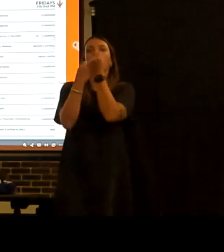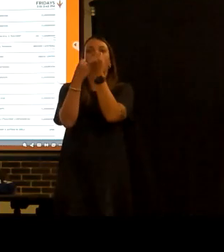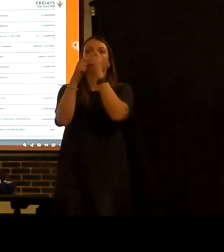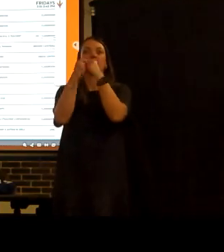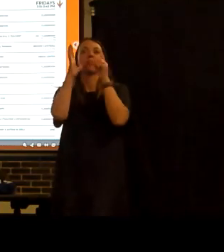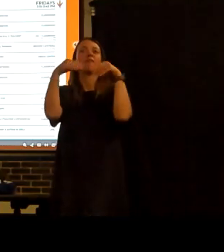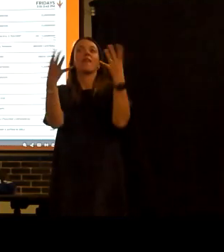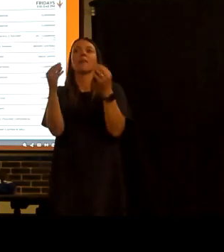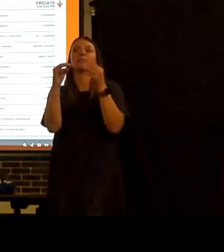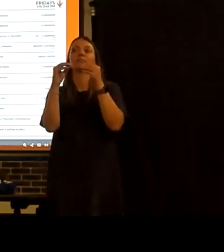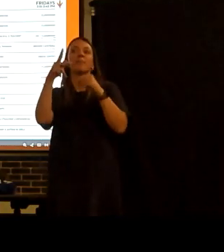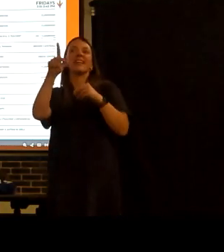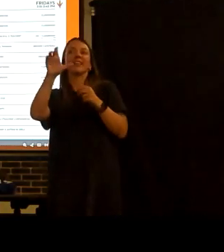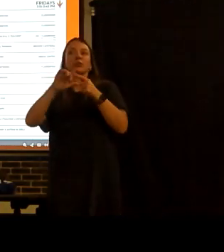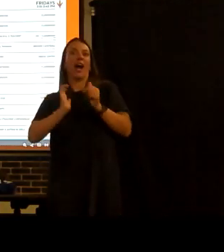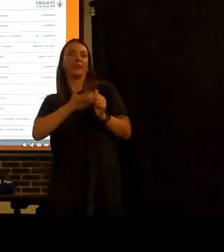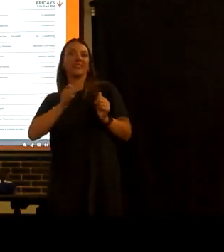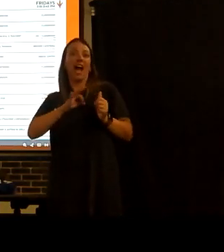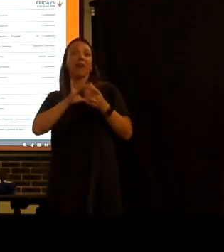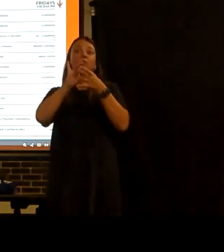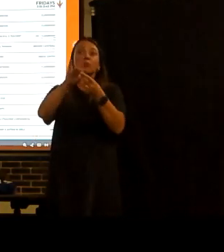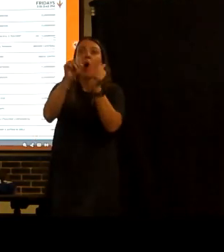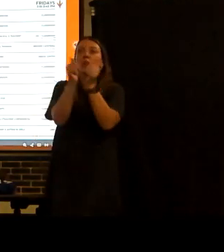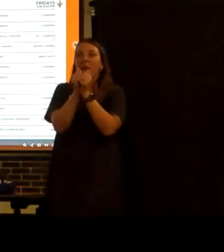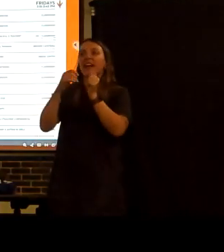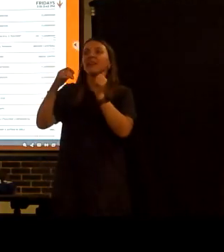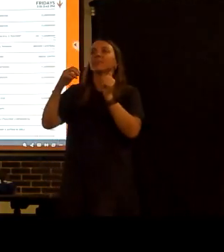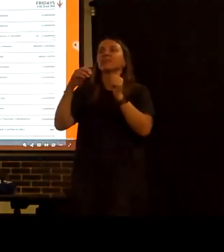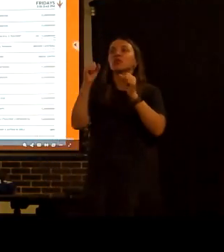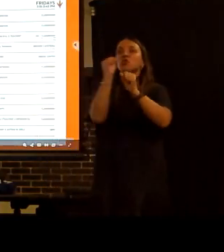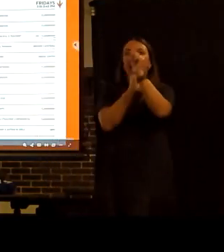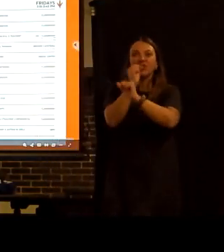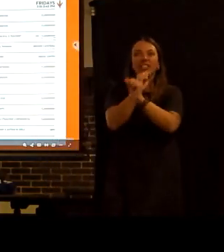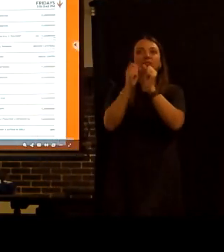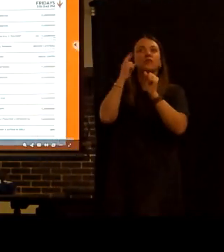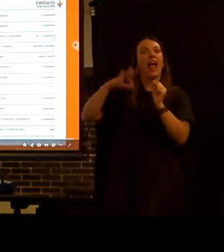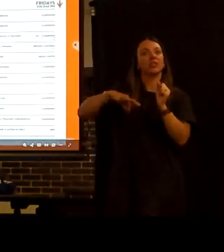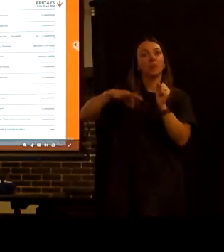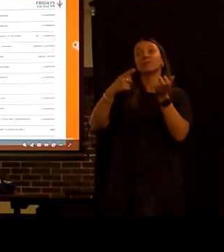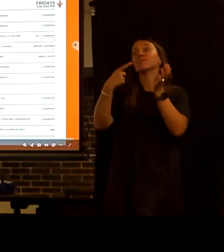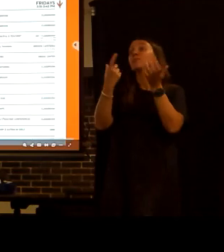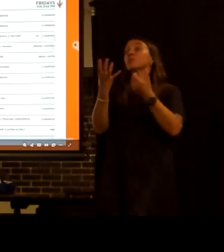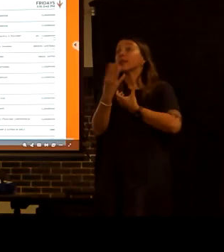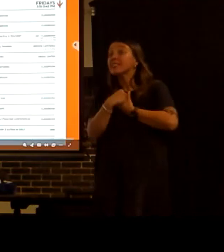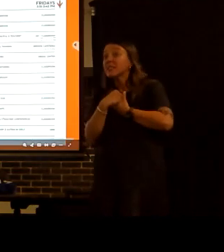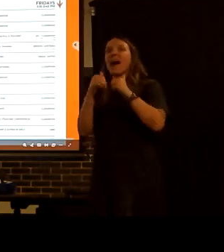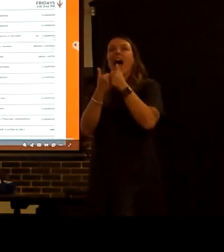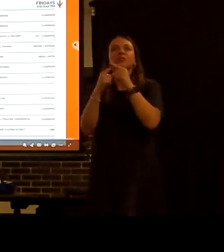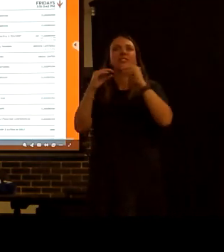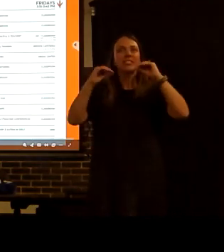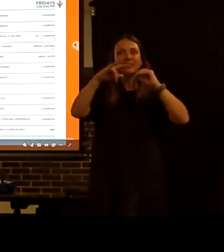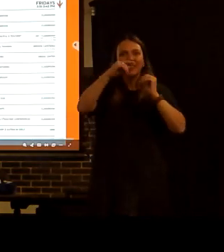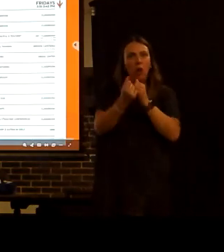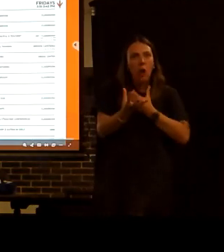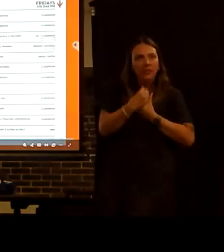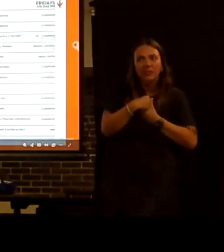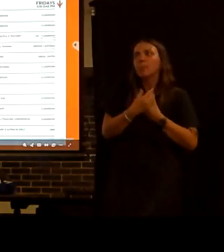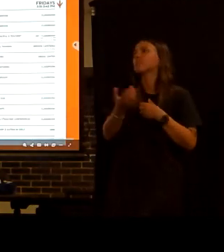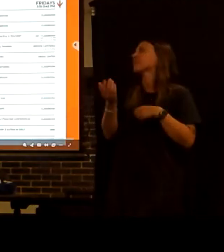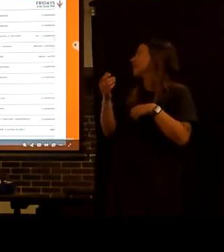And again, the school psychologist support team provides PLCs to our staff too regarding strategies with eligibilities